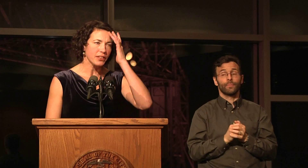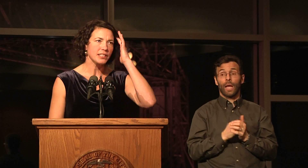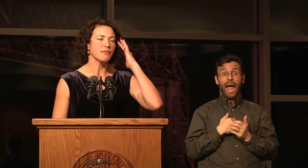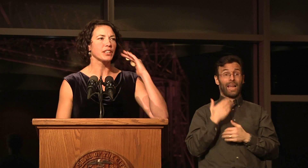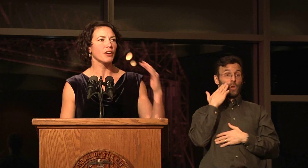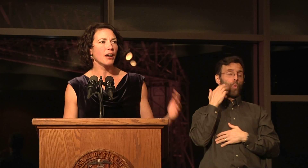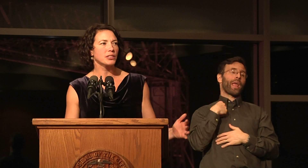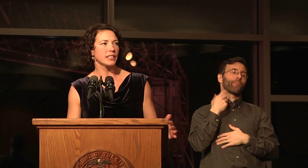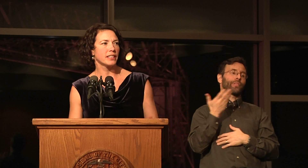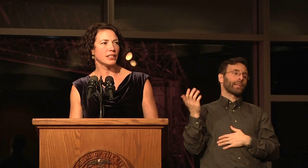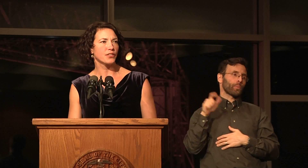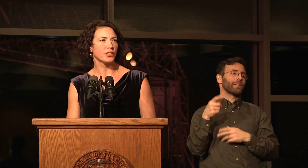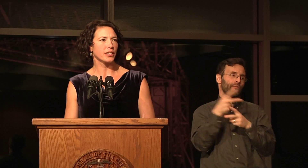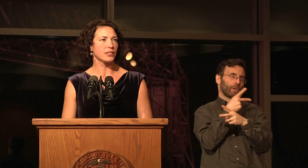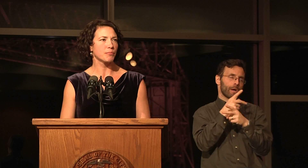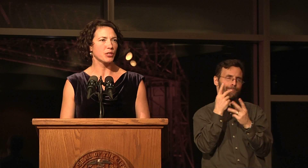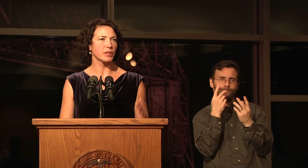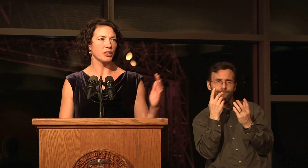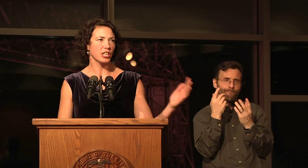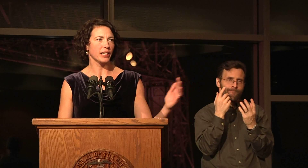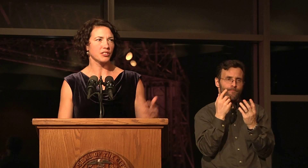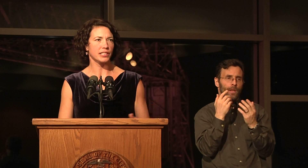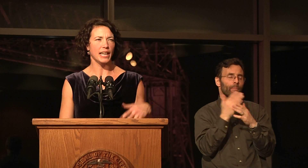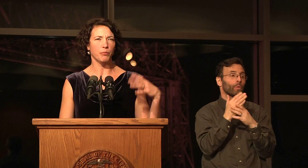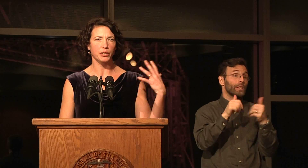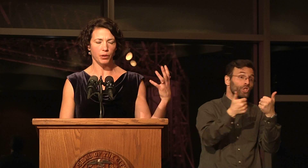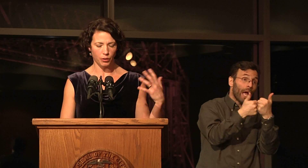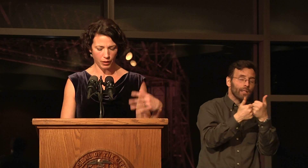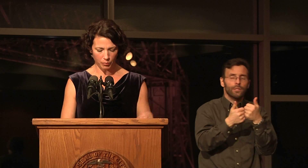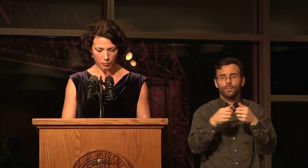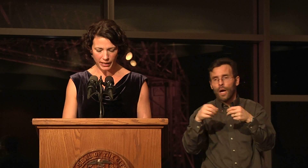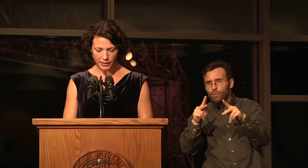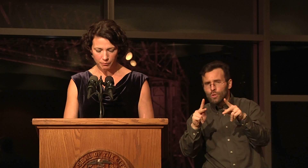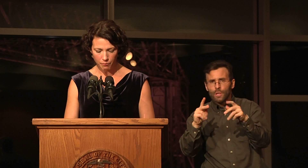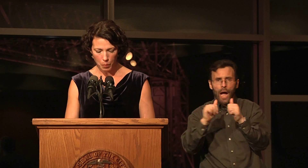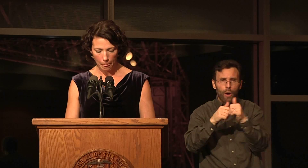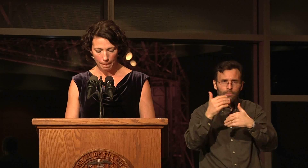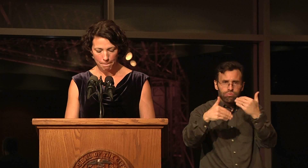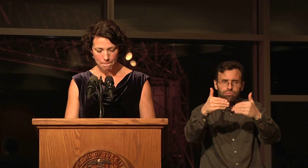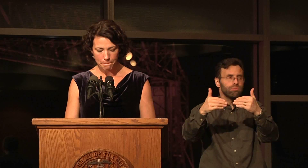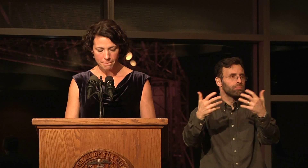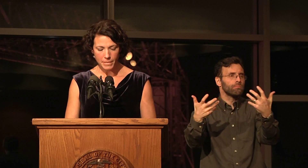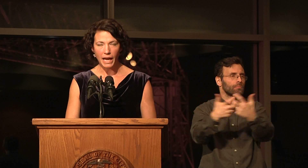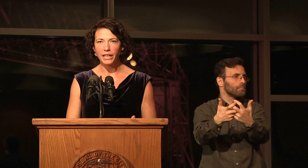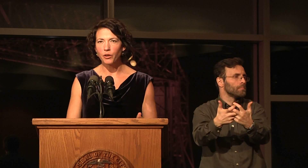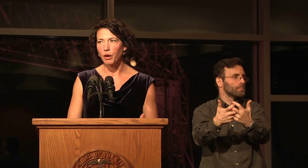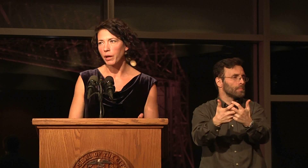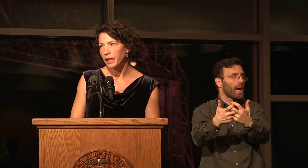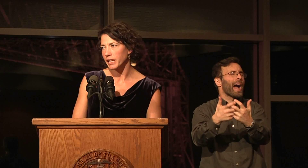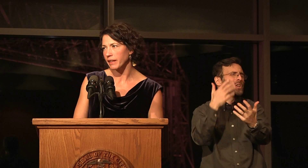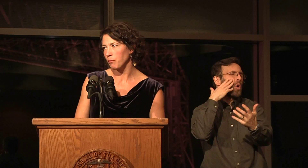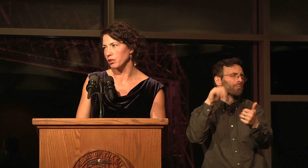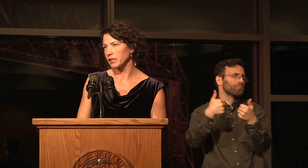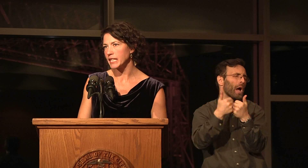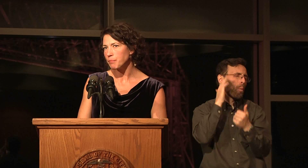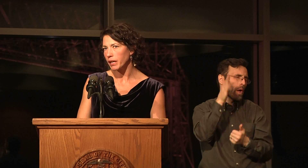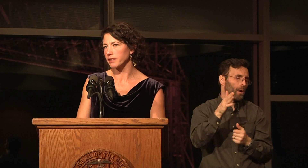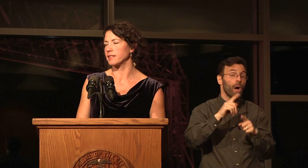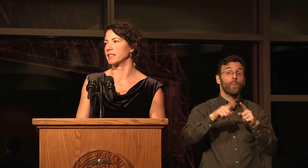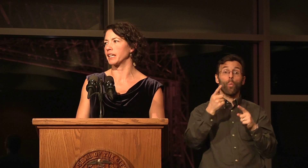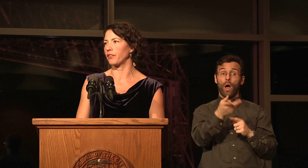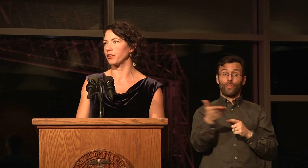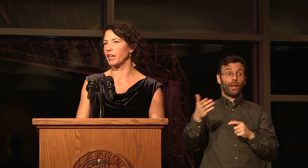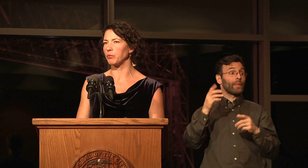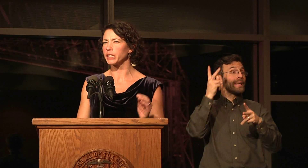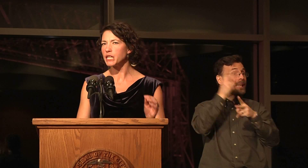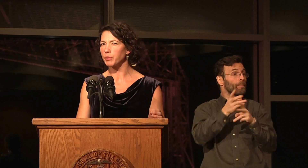that we have things to figure out in the next few years between our challenges and how we grow our momentum, I know that one thing that will keep